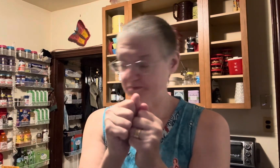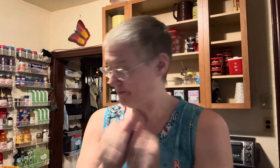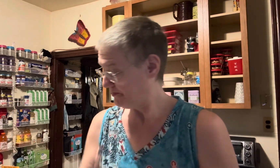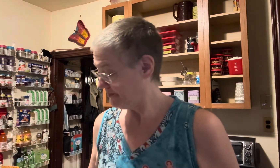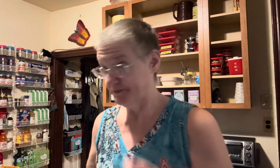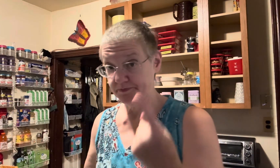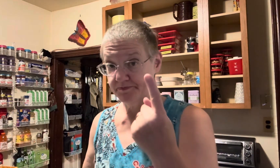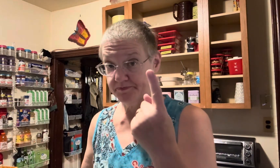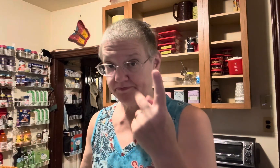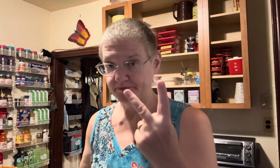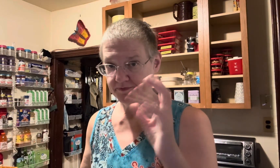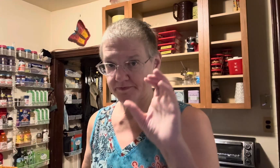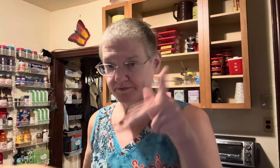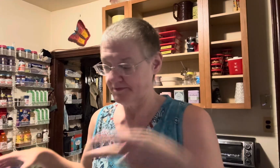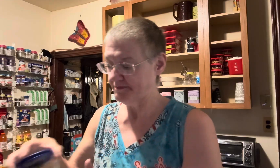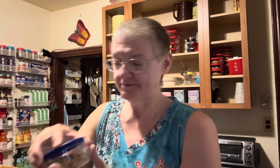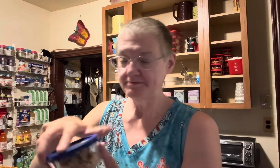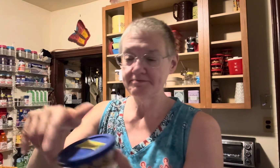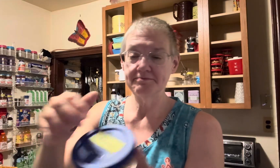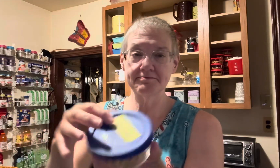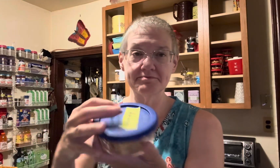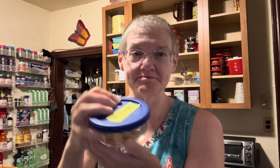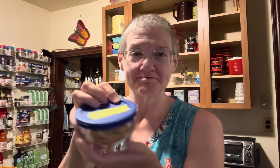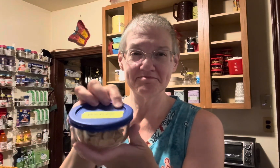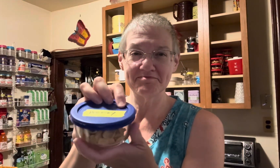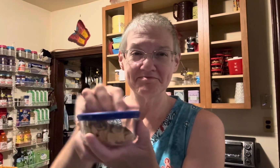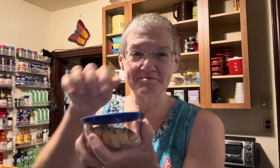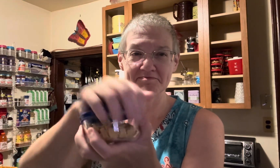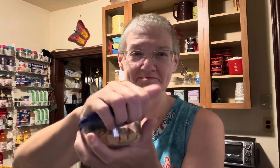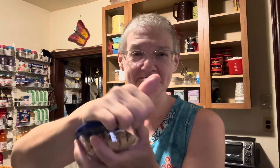bulk together. So here's what half a cup looks like.